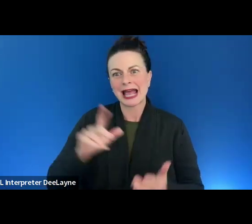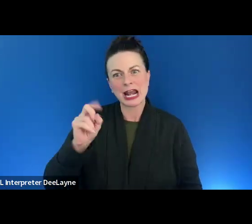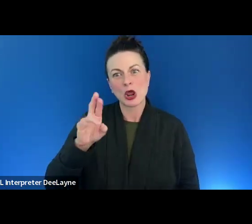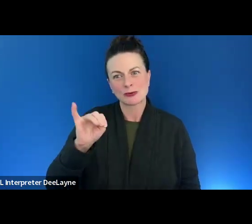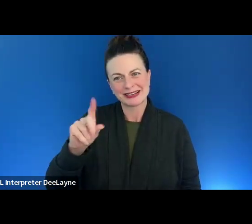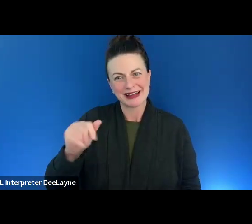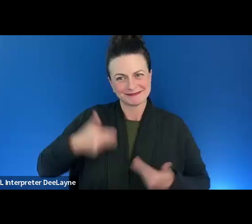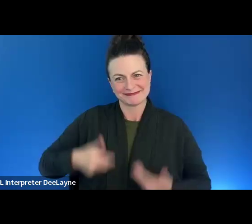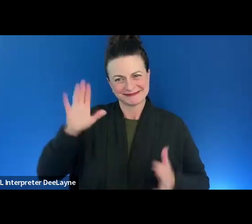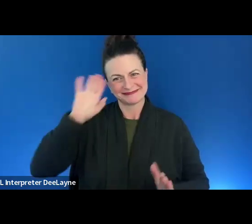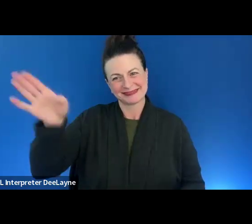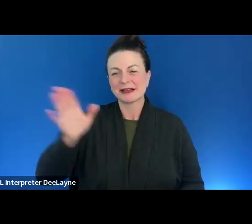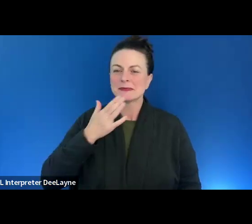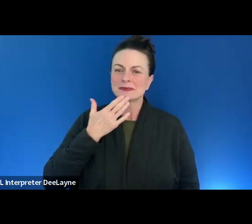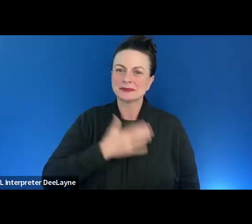I appreciate